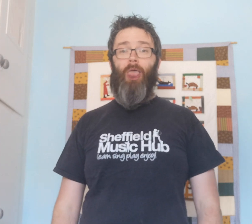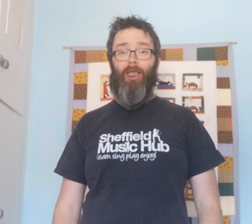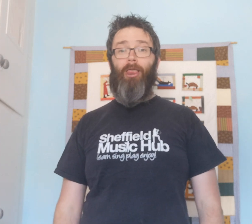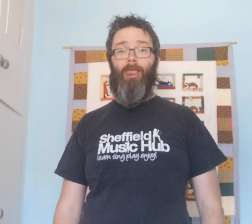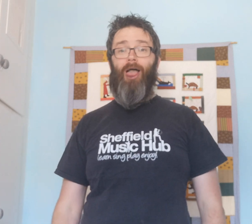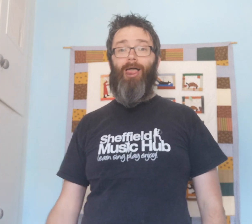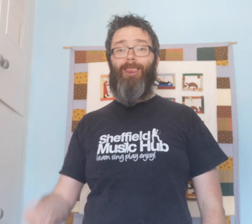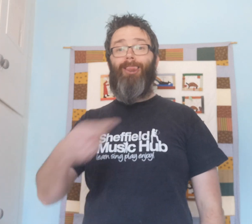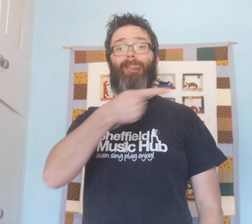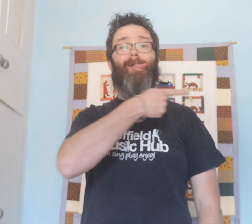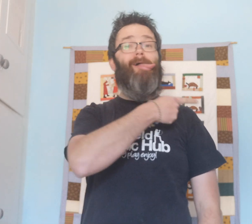Okay.